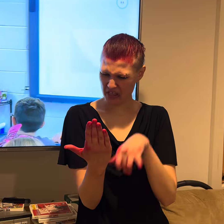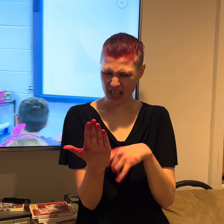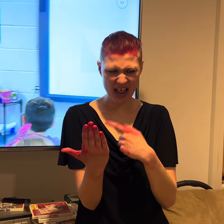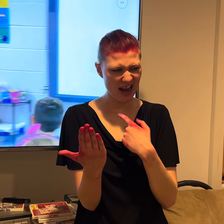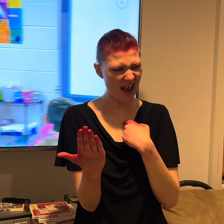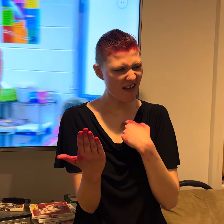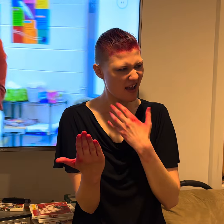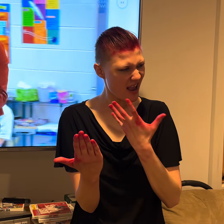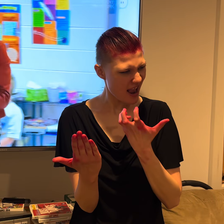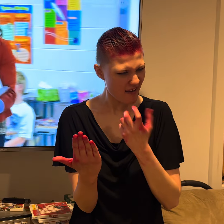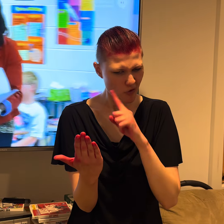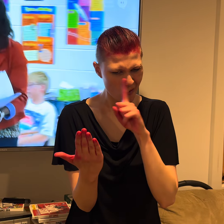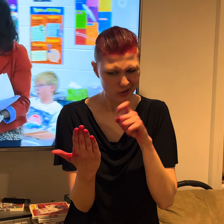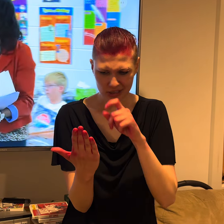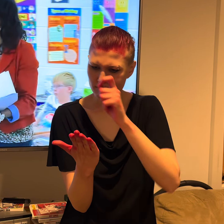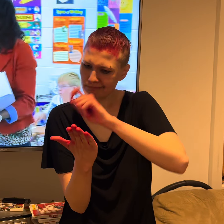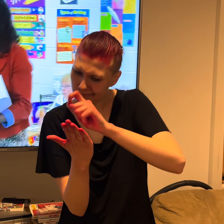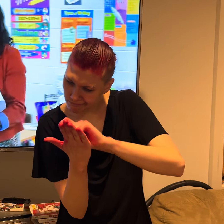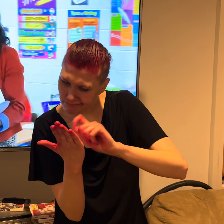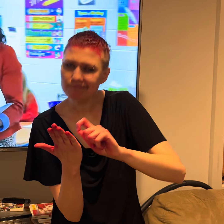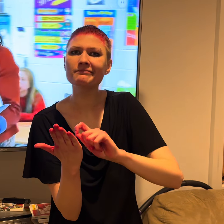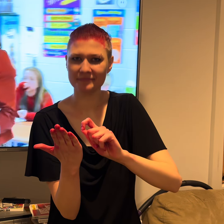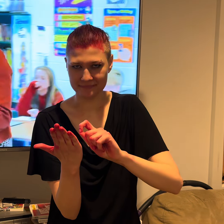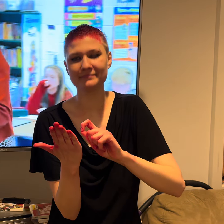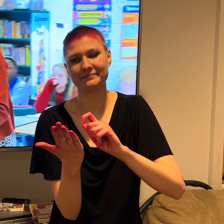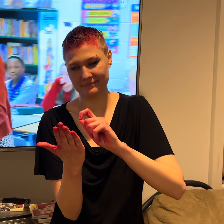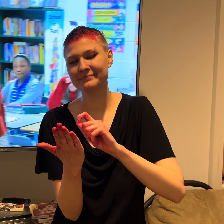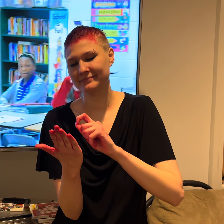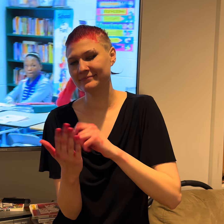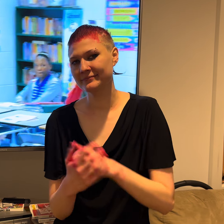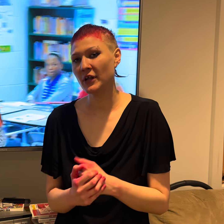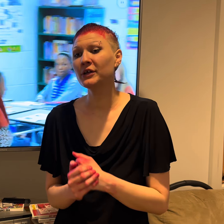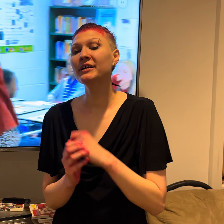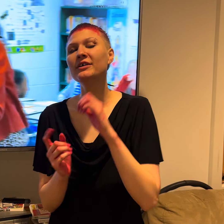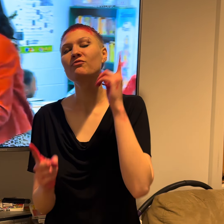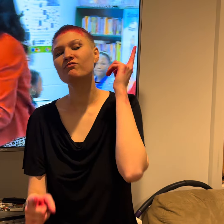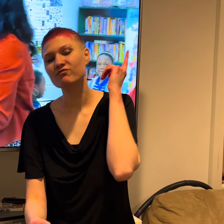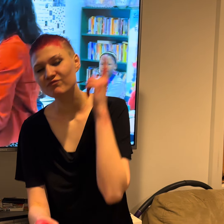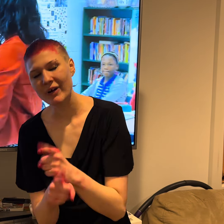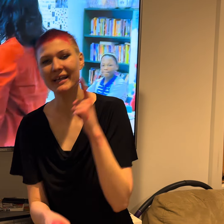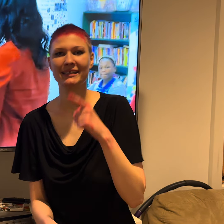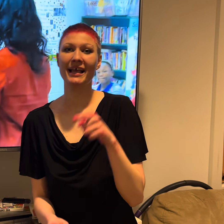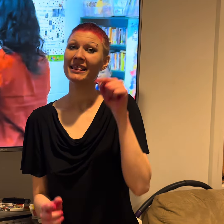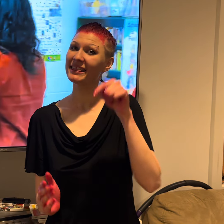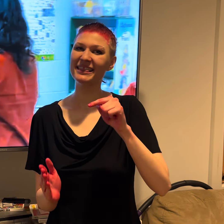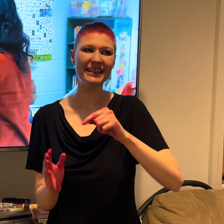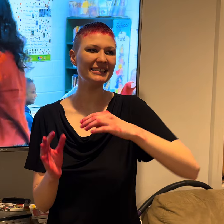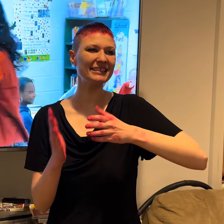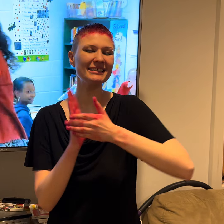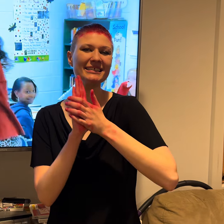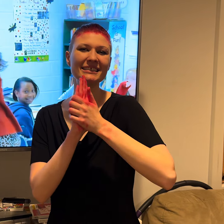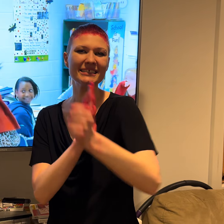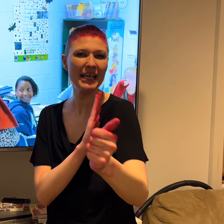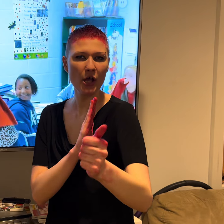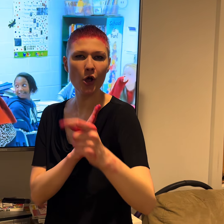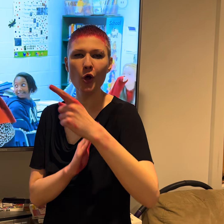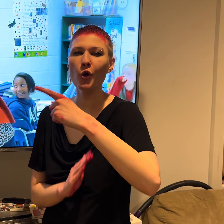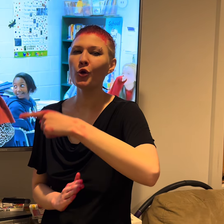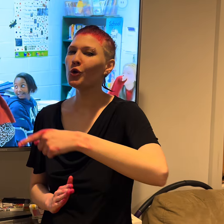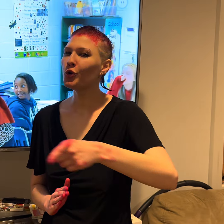a close read, this is a skill that you will definitely use in your upper grades, high